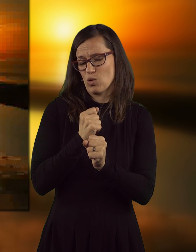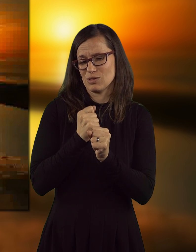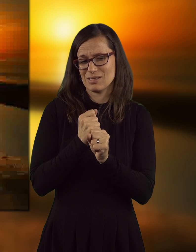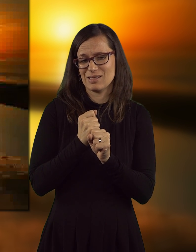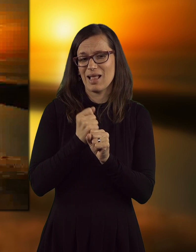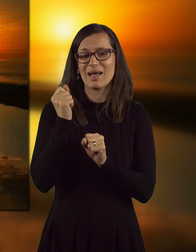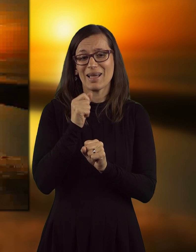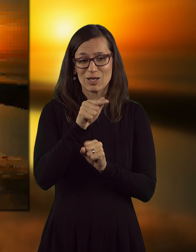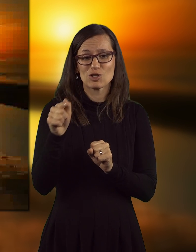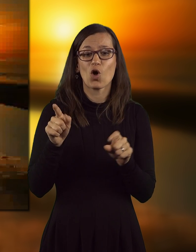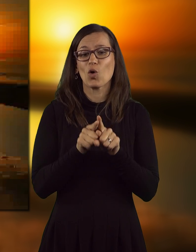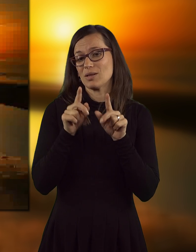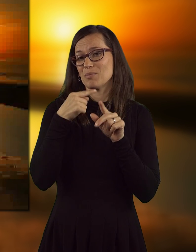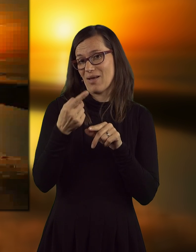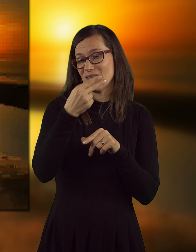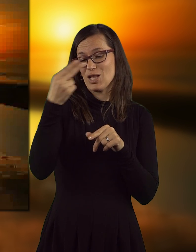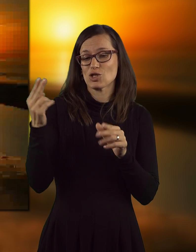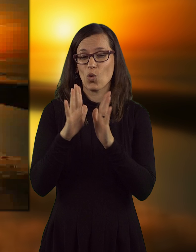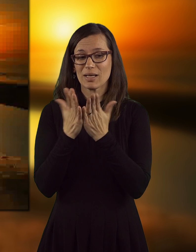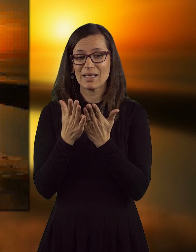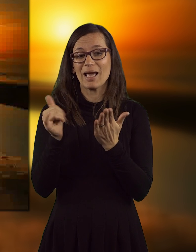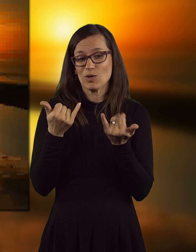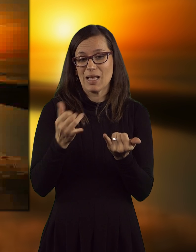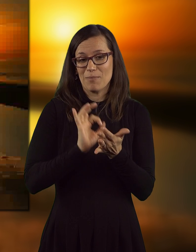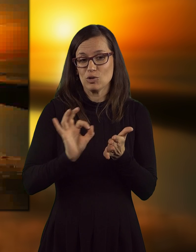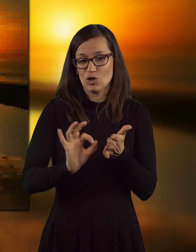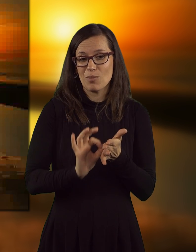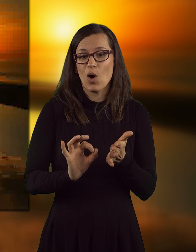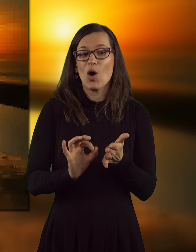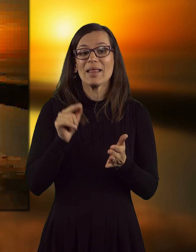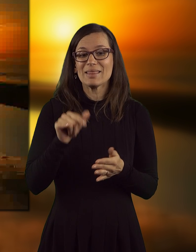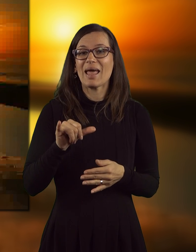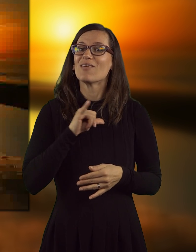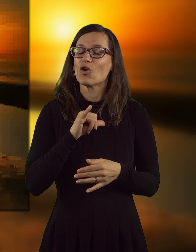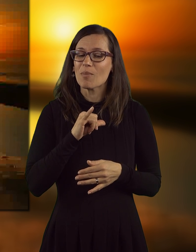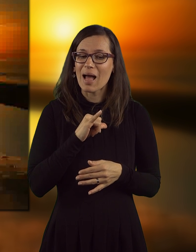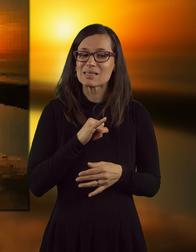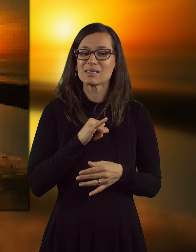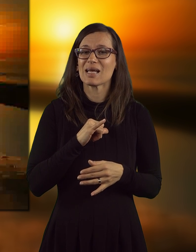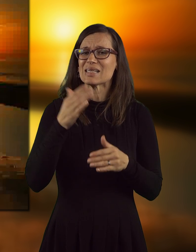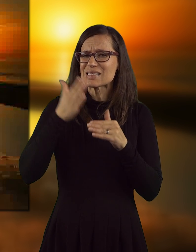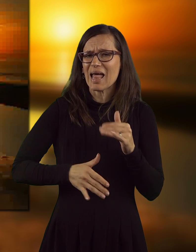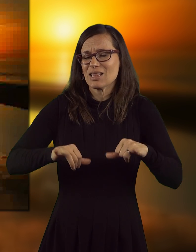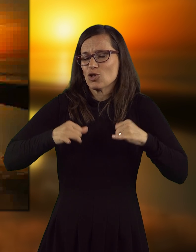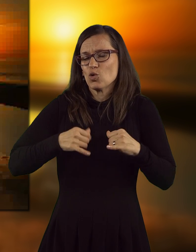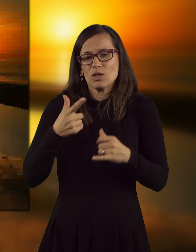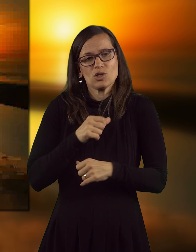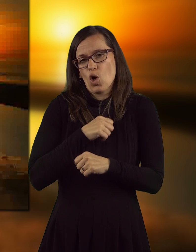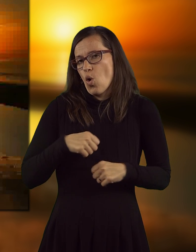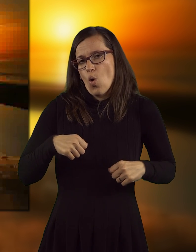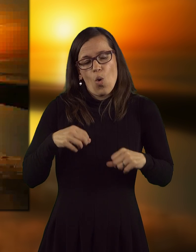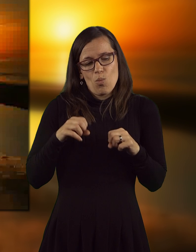because as in the title of the book that we are writing now, this information is the last ditch